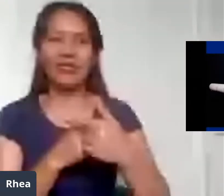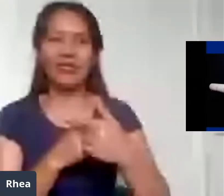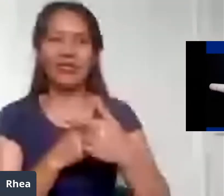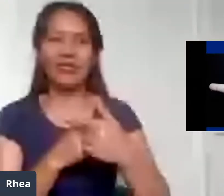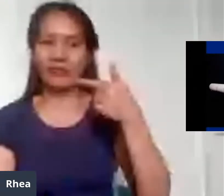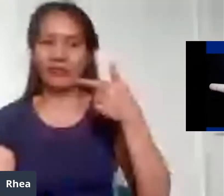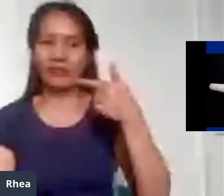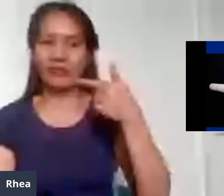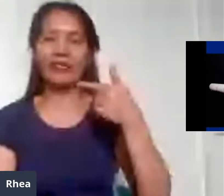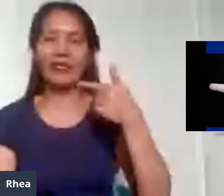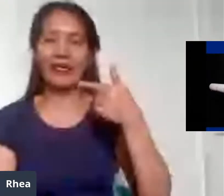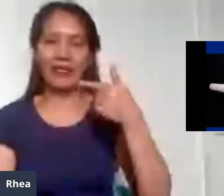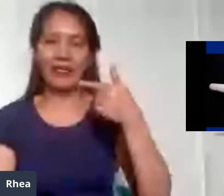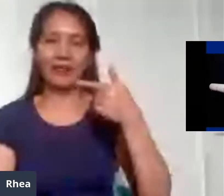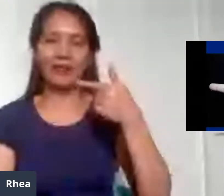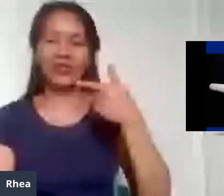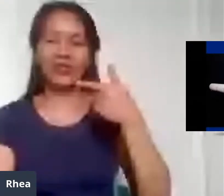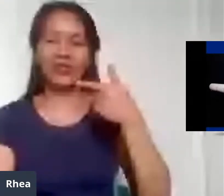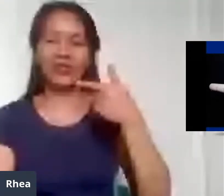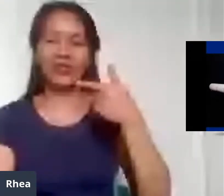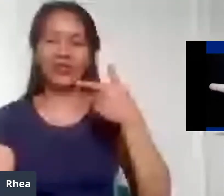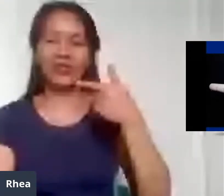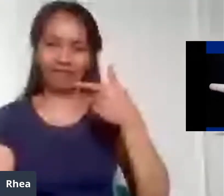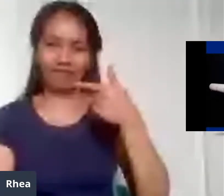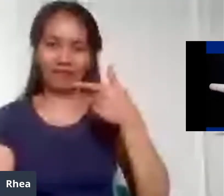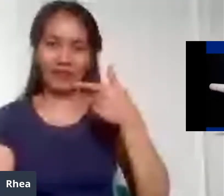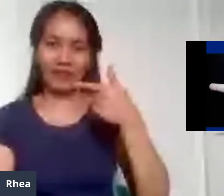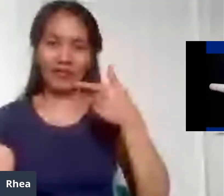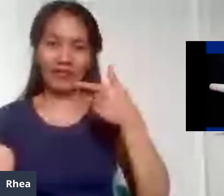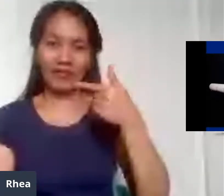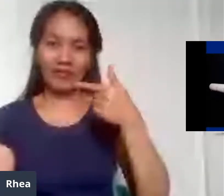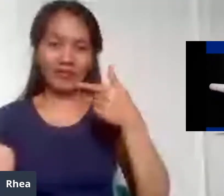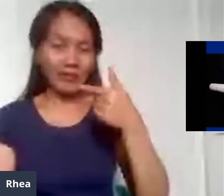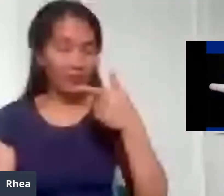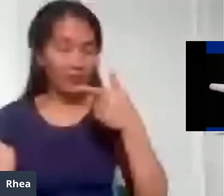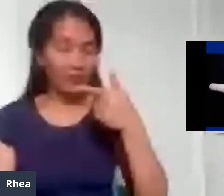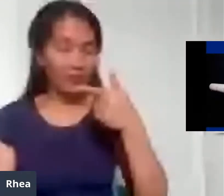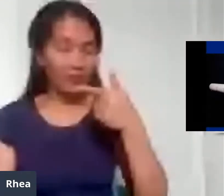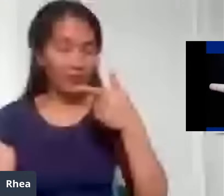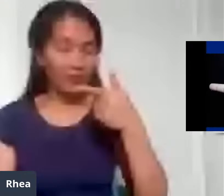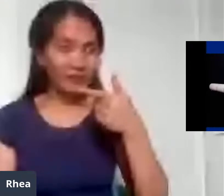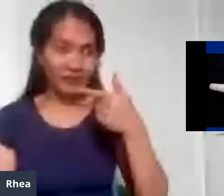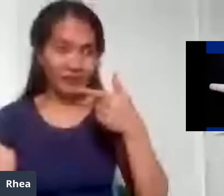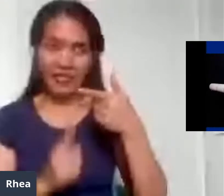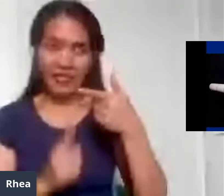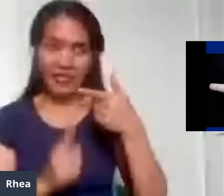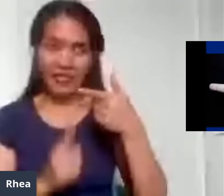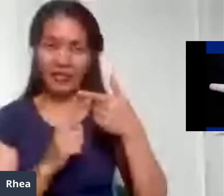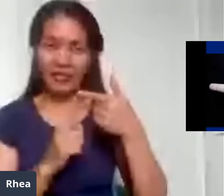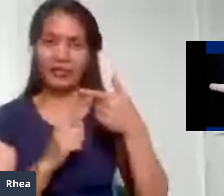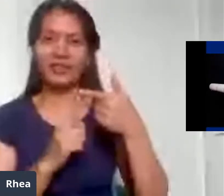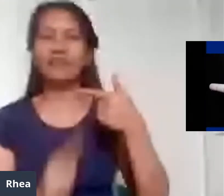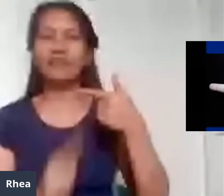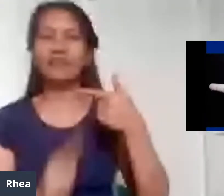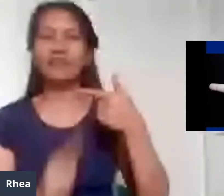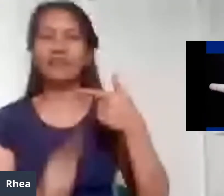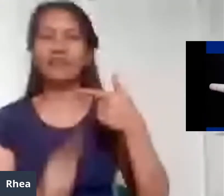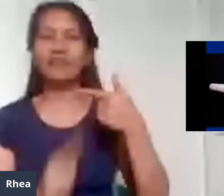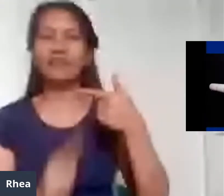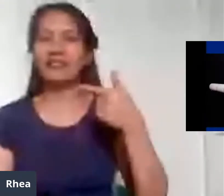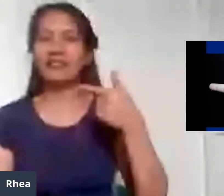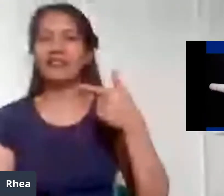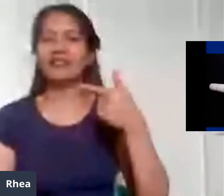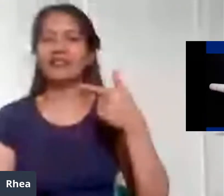thumb point, pointing upward. Okay? That's letter G. Guess what word? Relate to